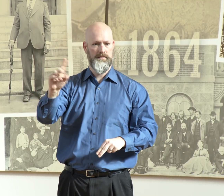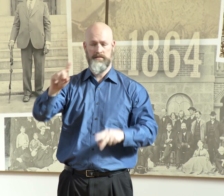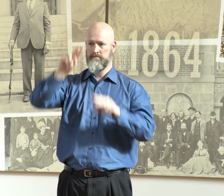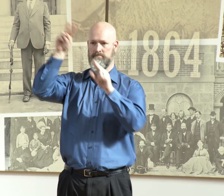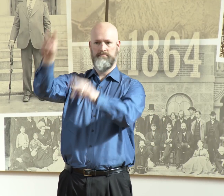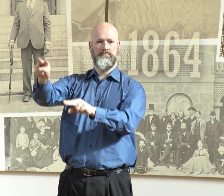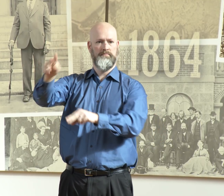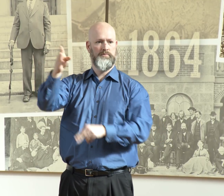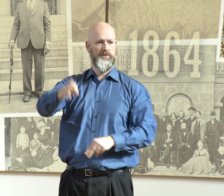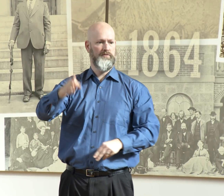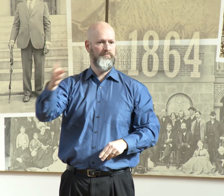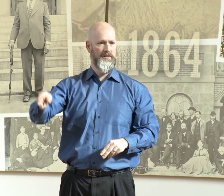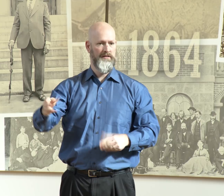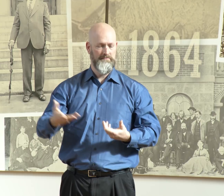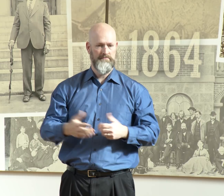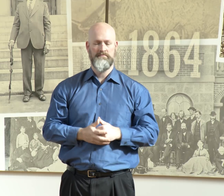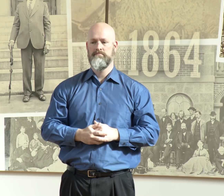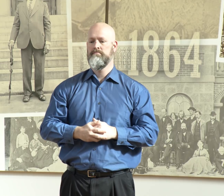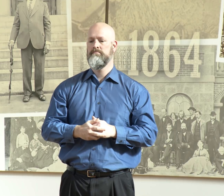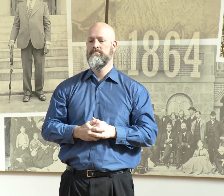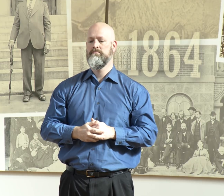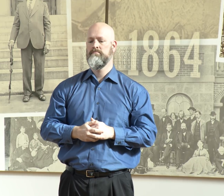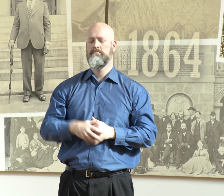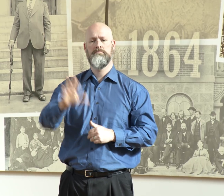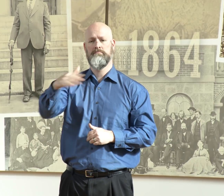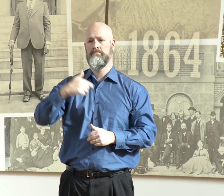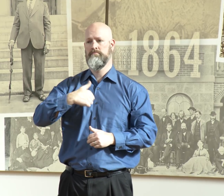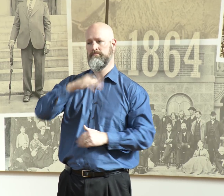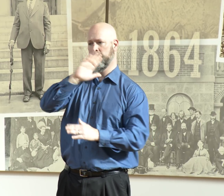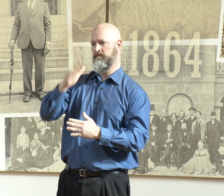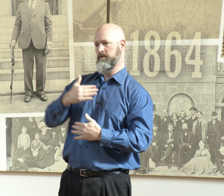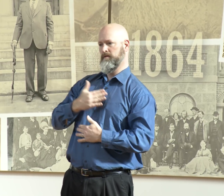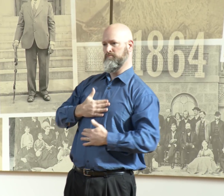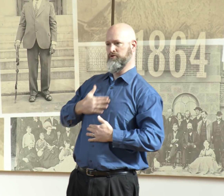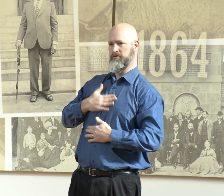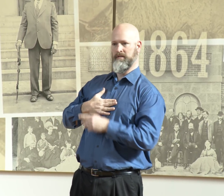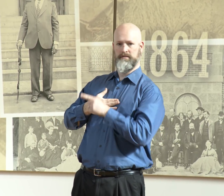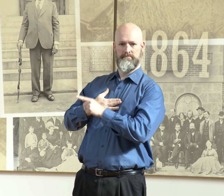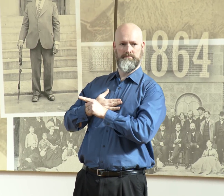empty seat in the house. All there to see Bernard Bragg.